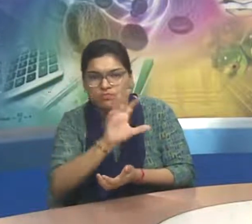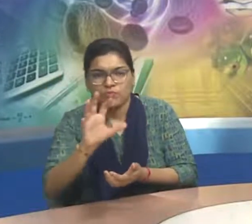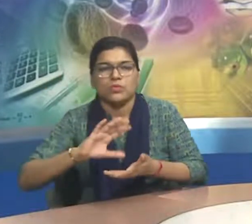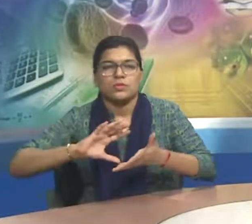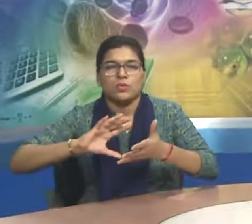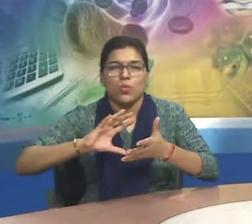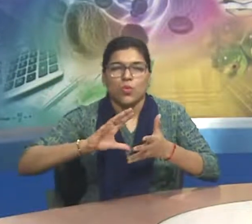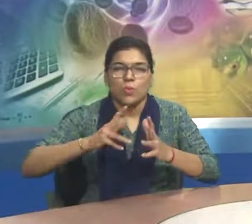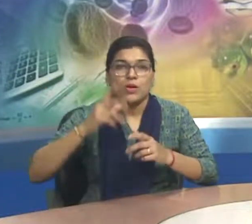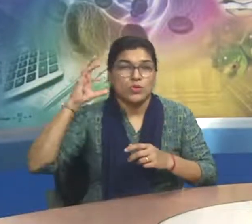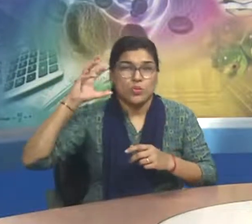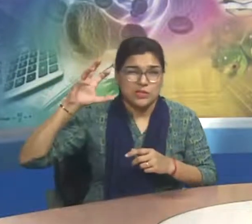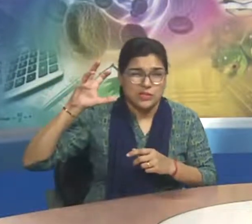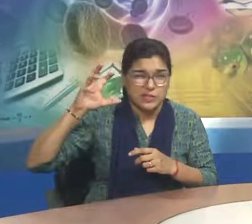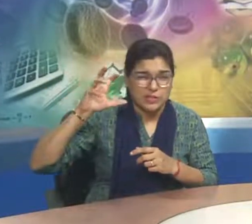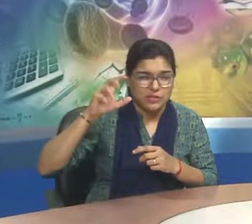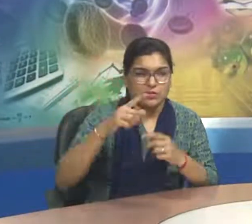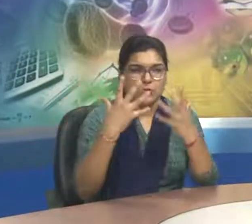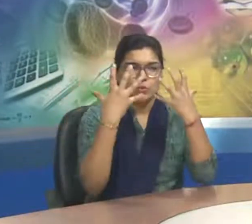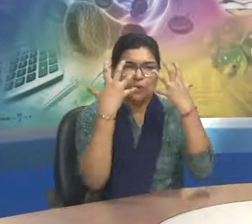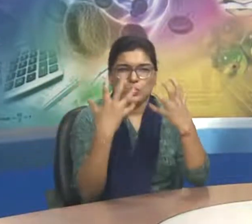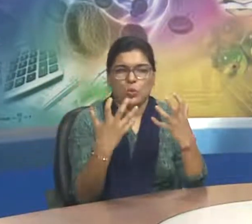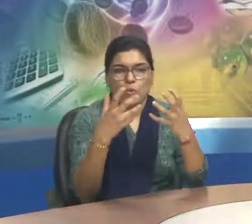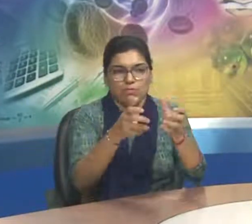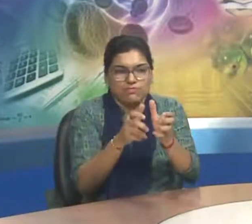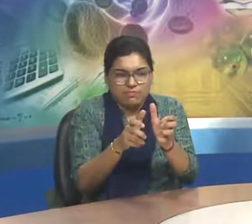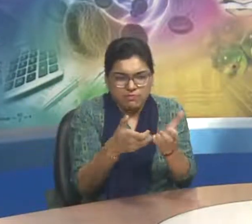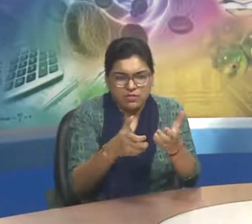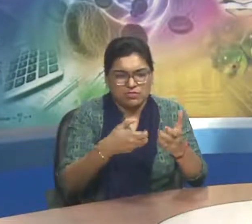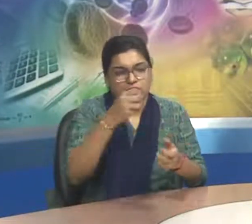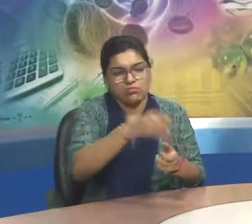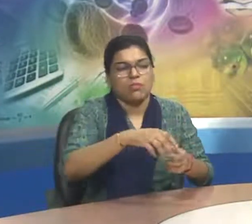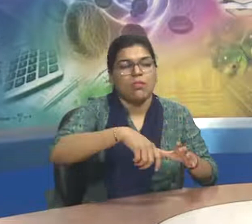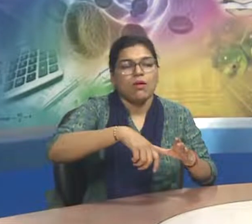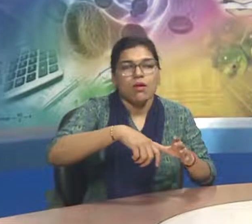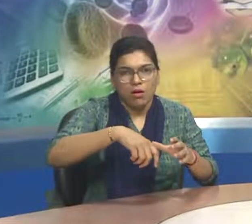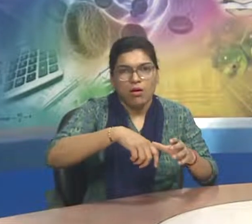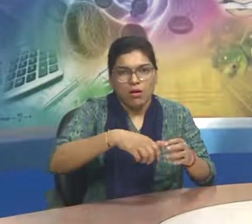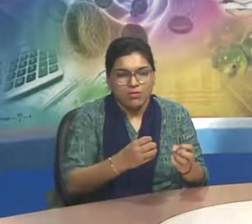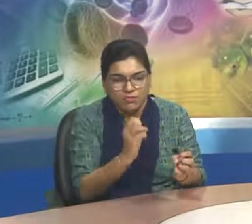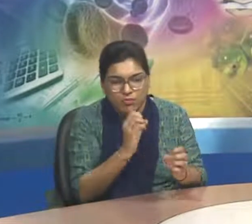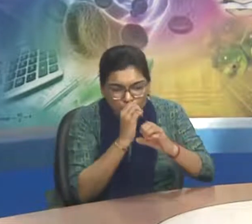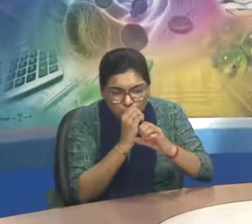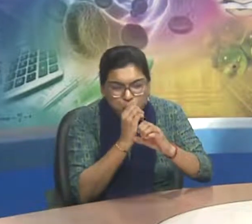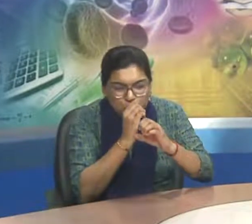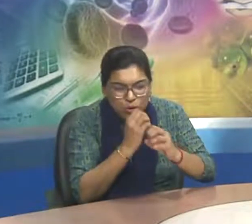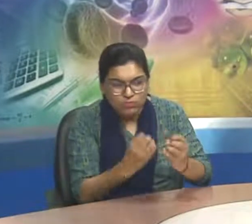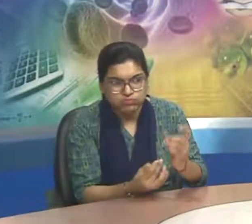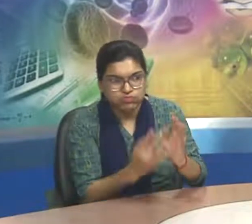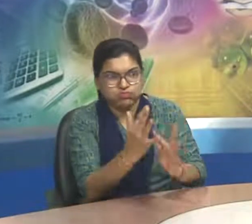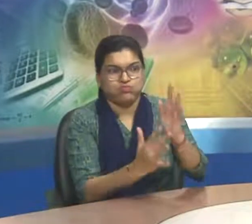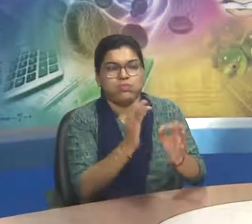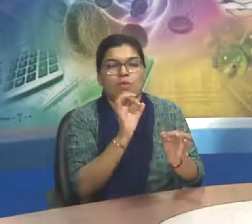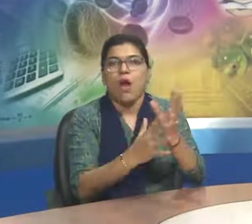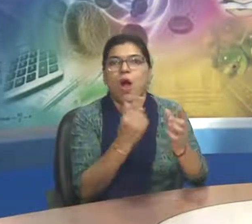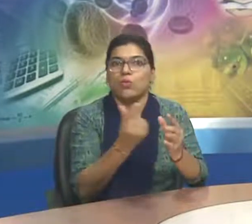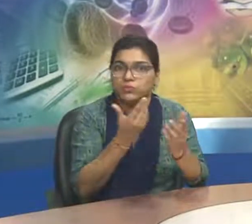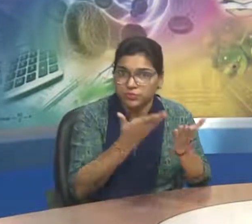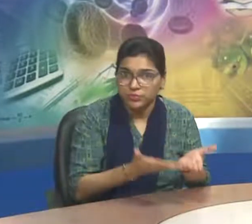and also other animal waste for heating and cooking